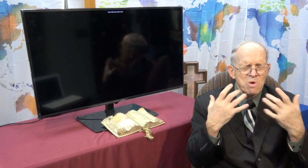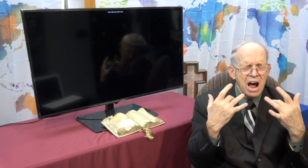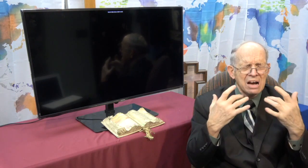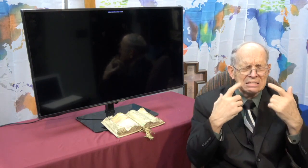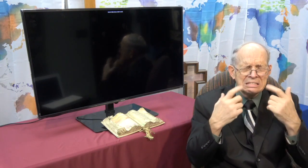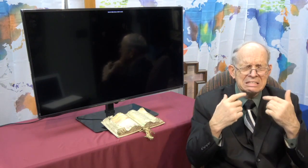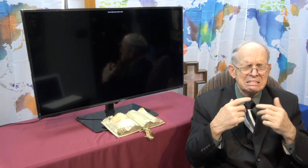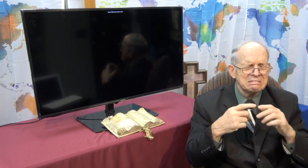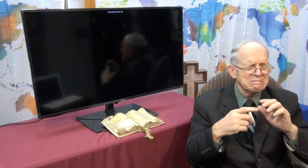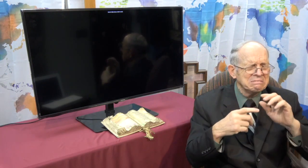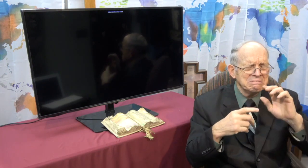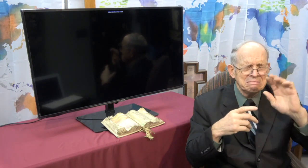Why?